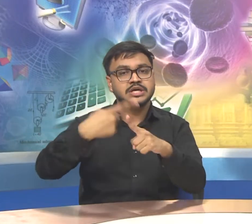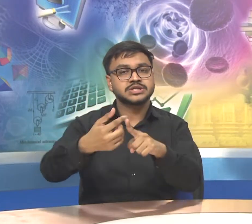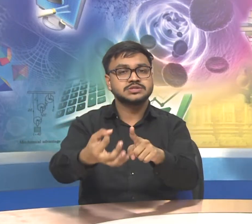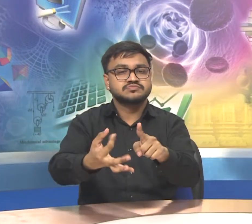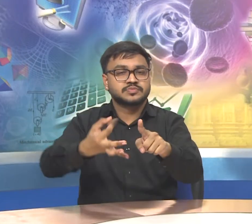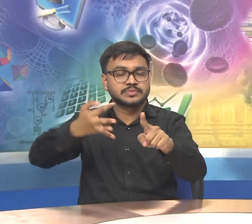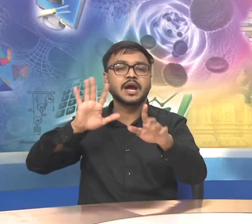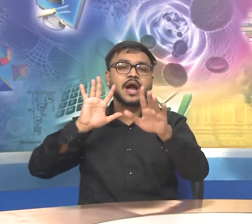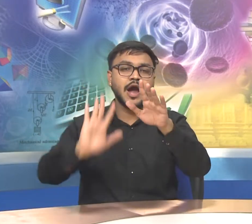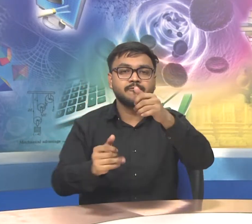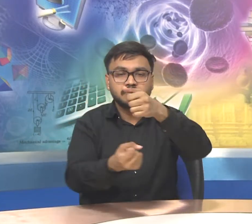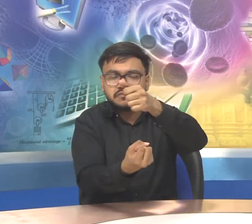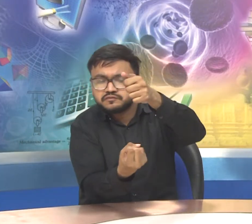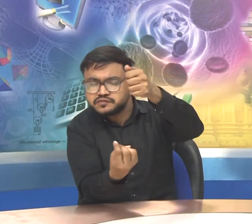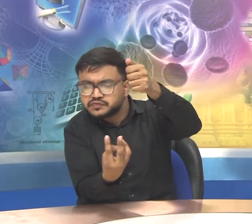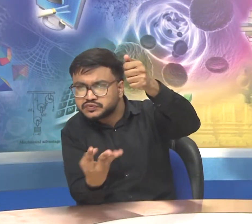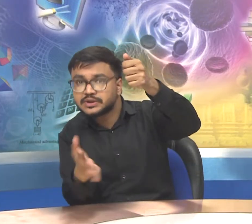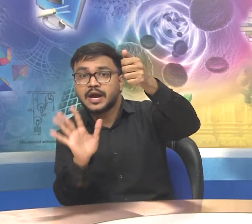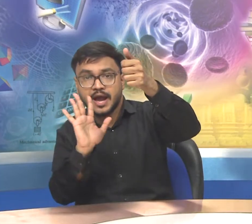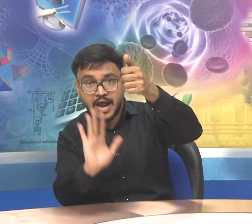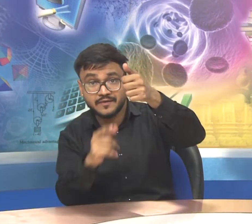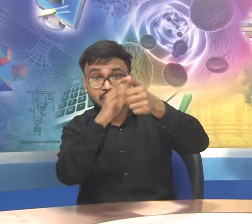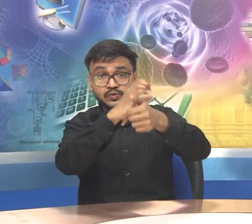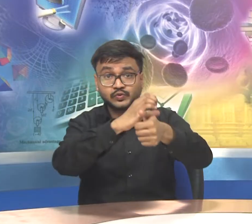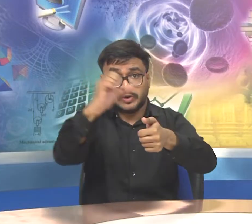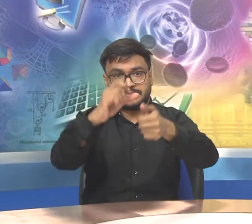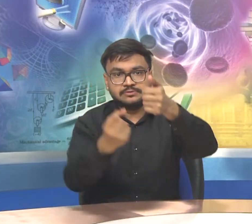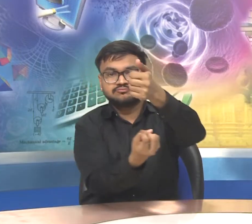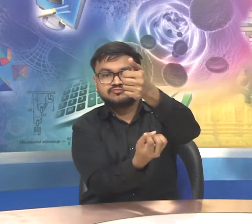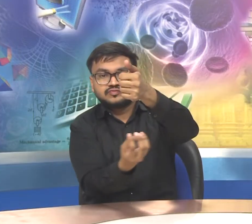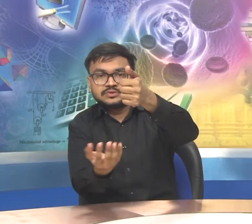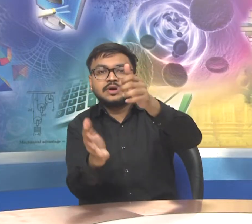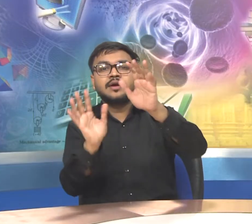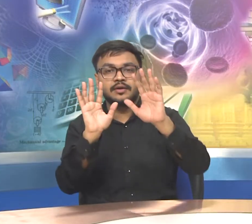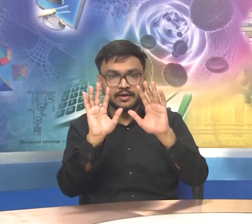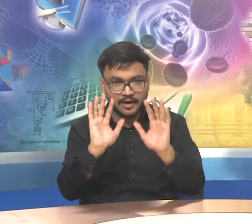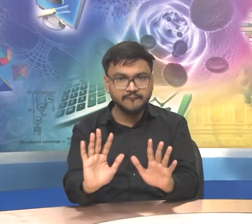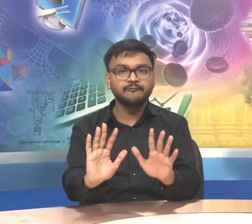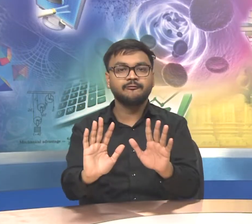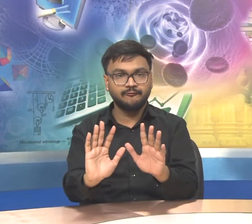Although there is no constitutional requirement to do so.